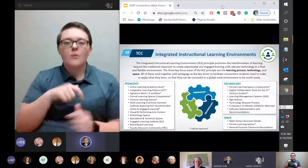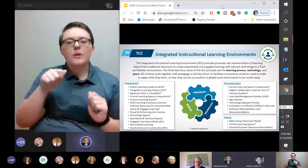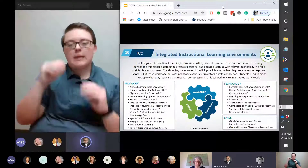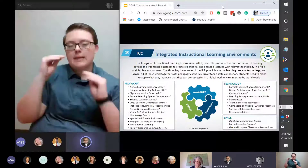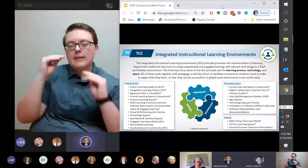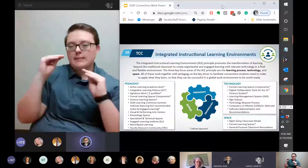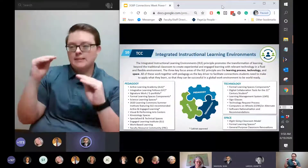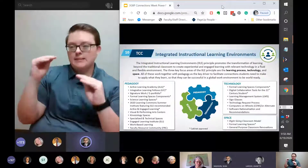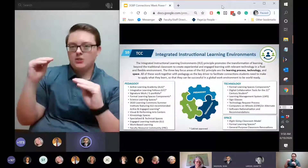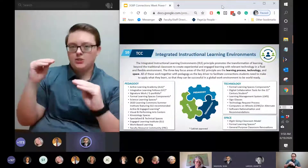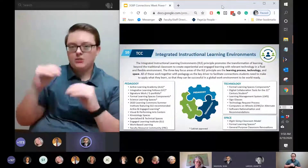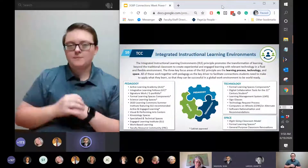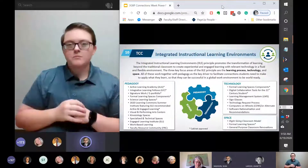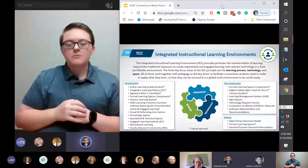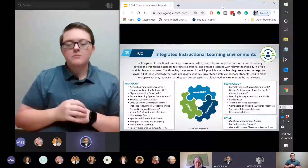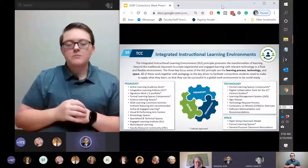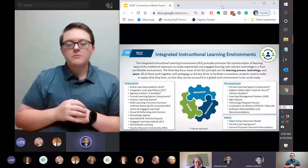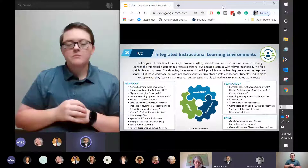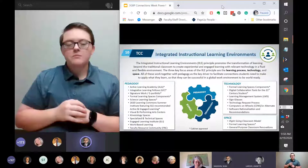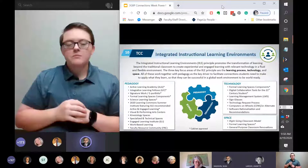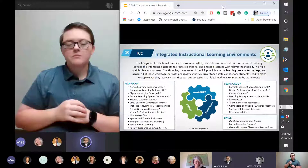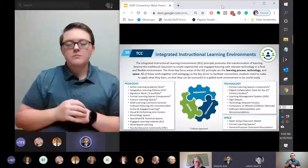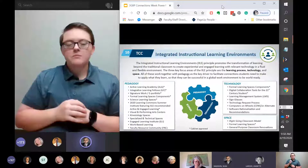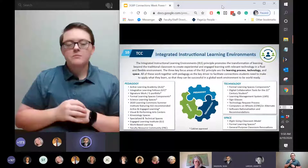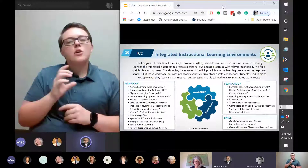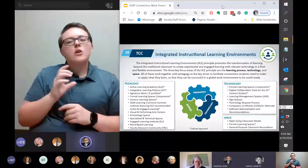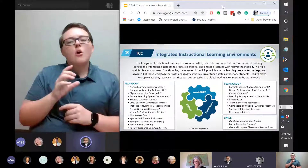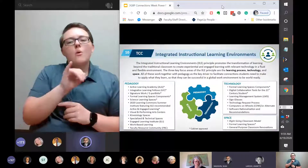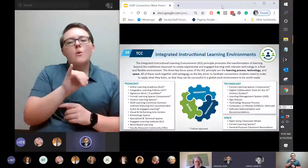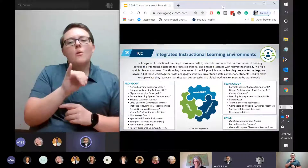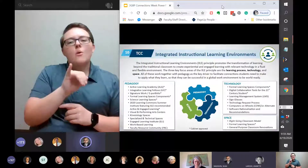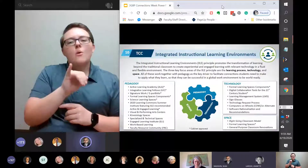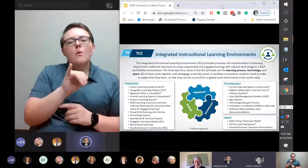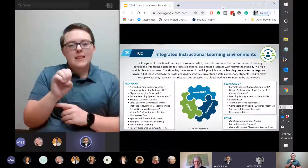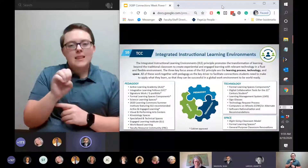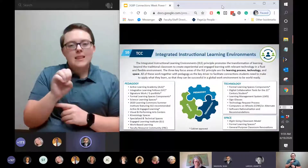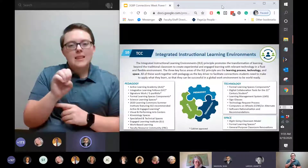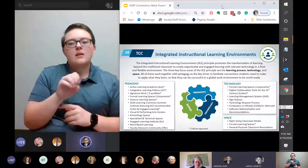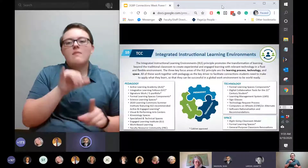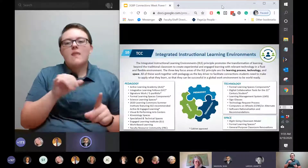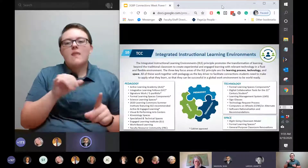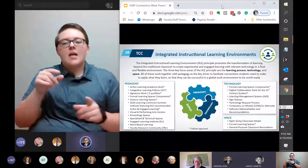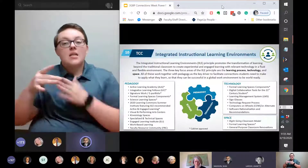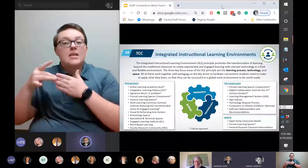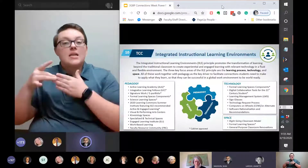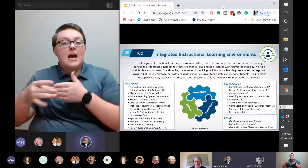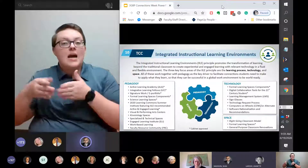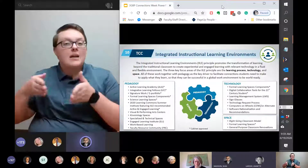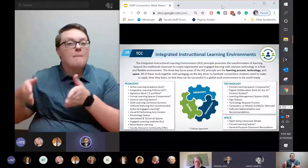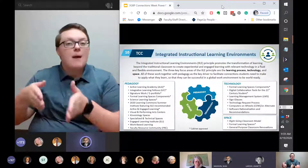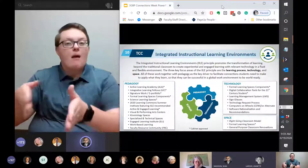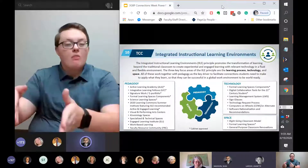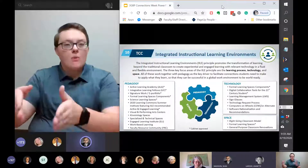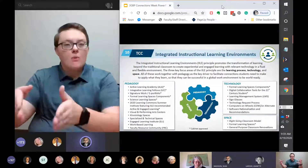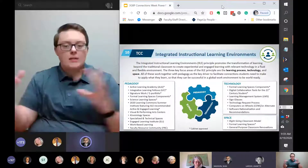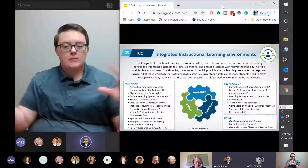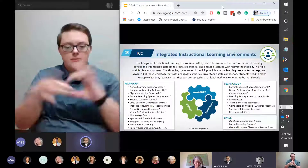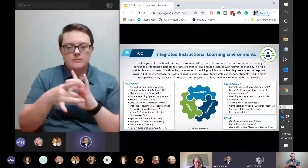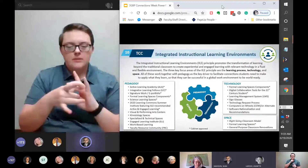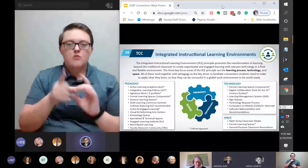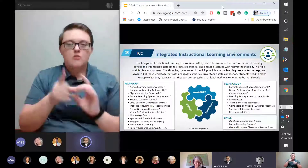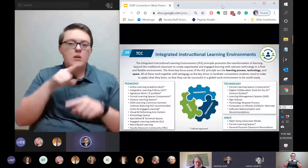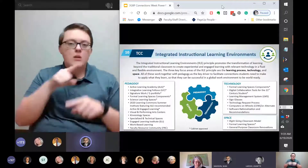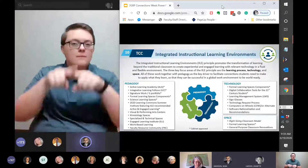guided pathways is really around how we meet students where they are by using approaches based on the neuroscience of